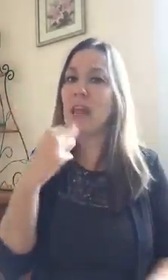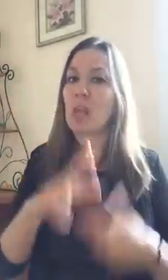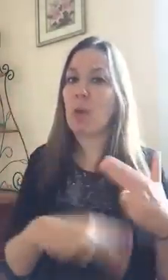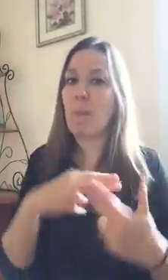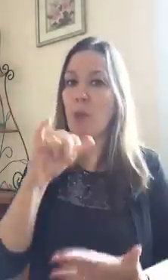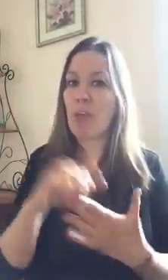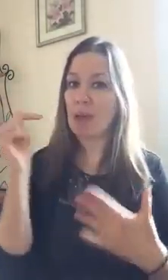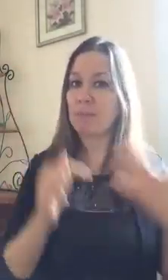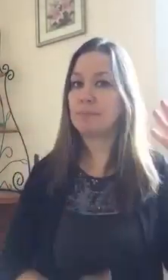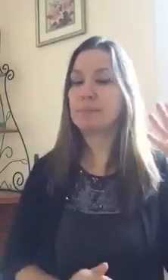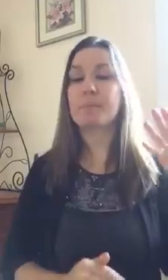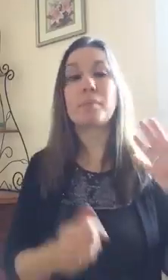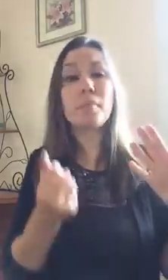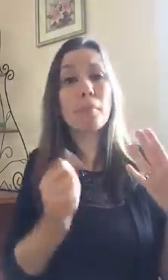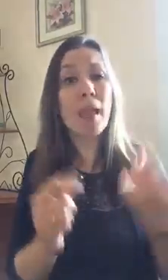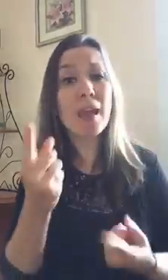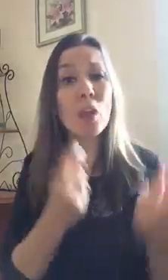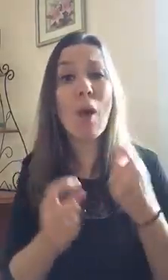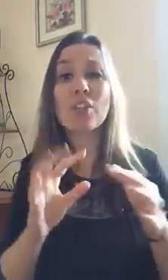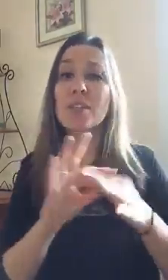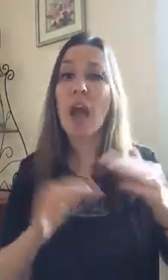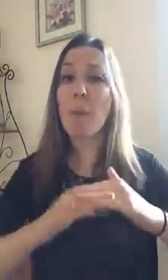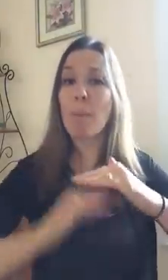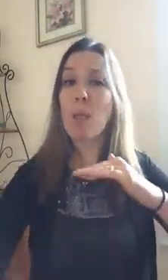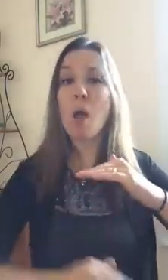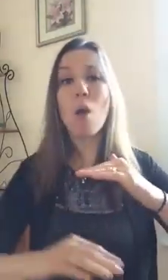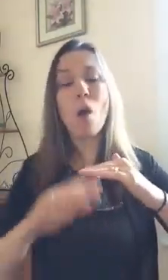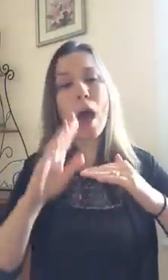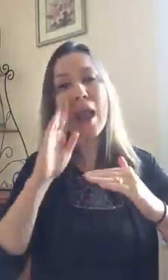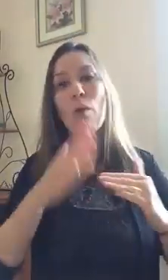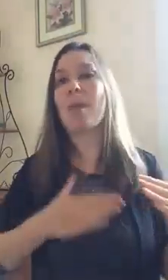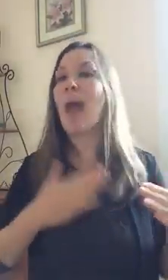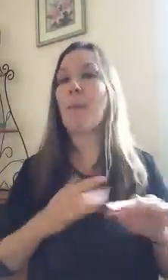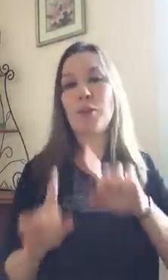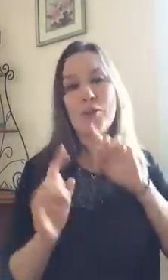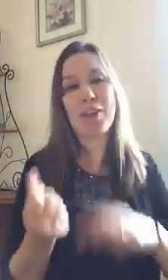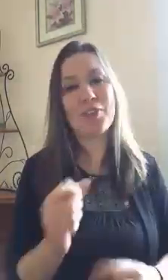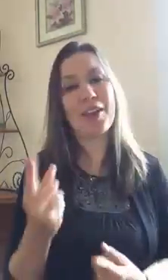questions at all, comment below and I will feel free to answer any questions. So thank you.